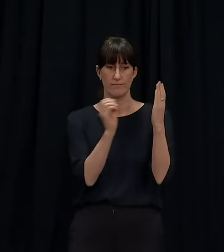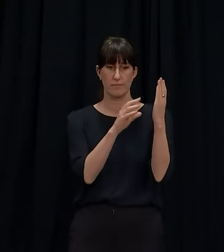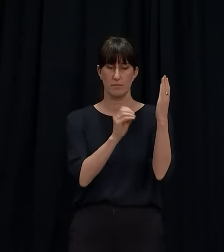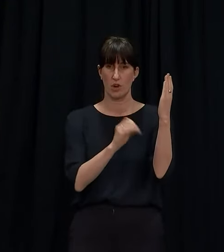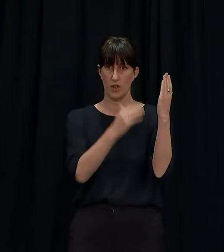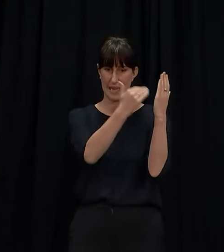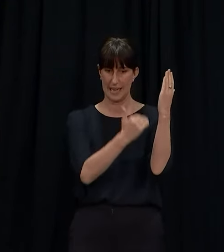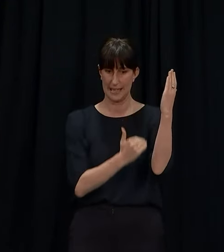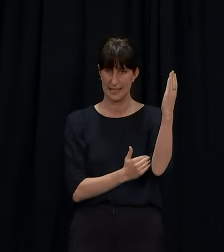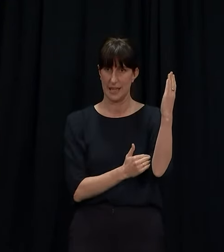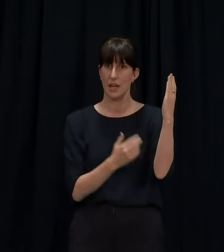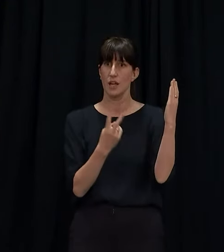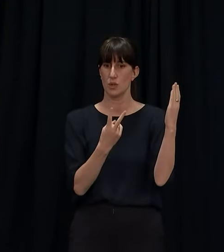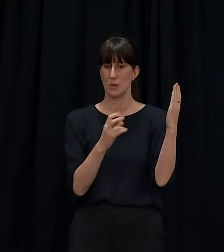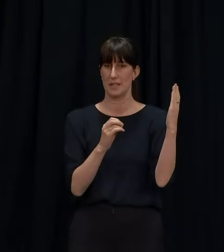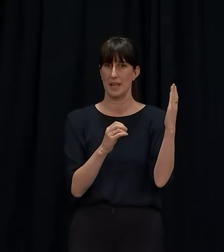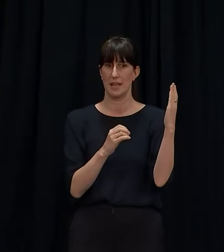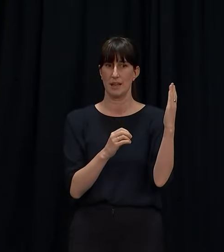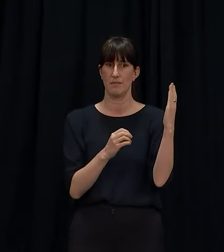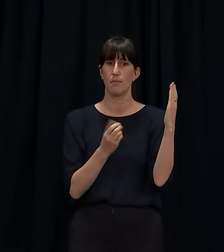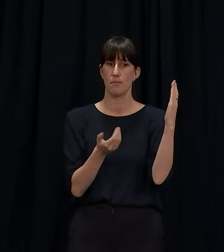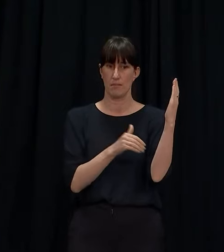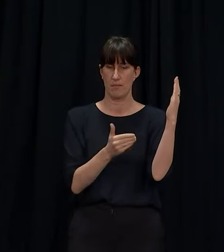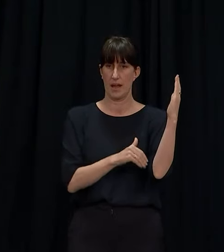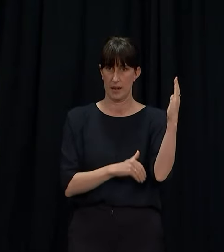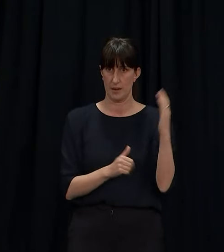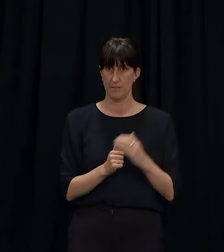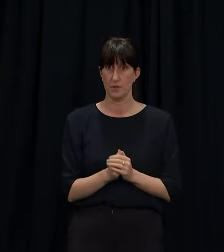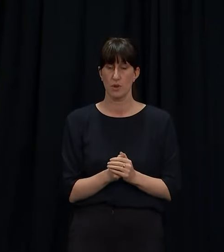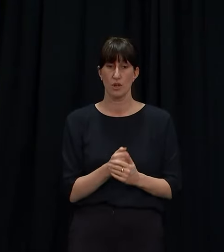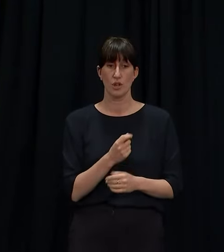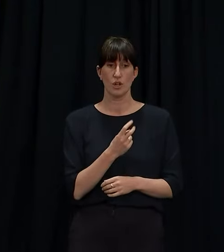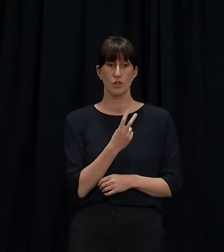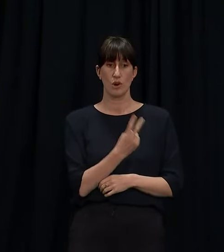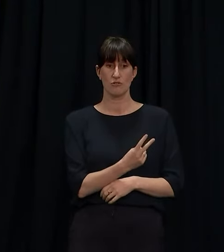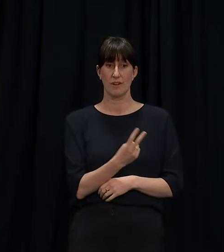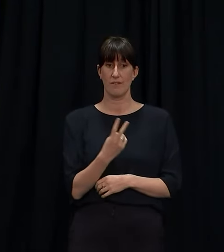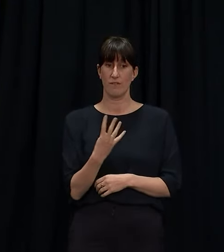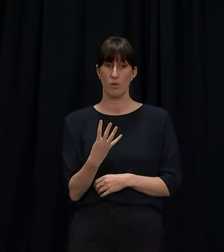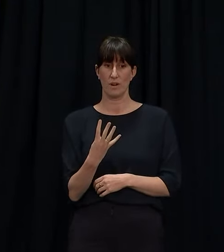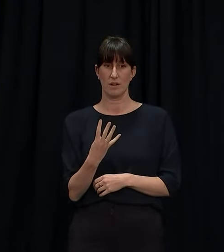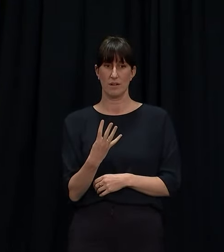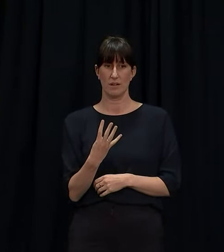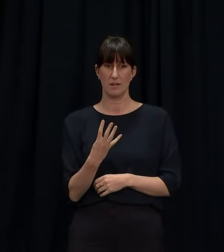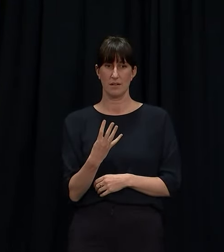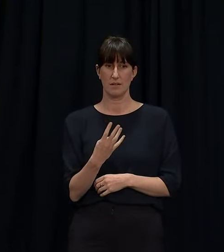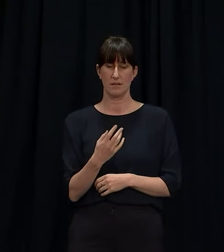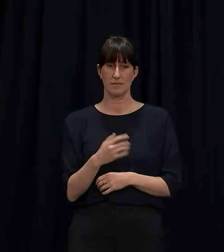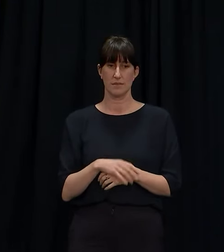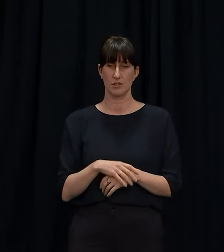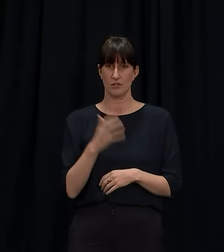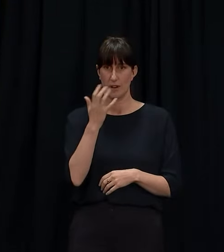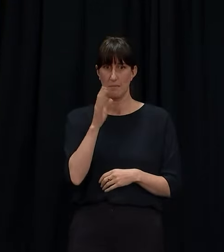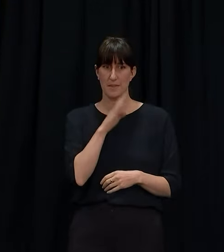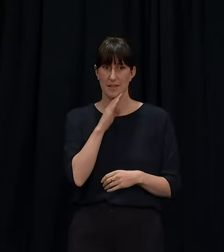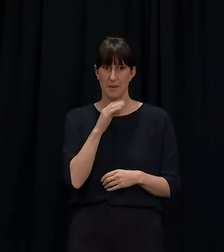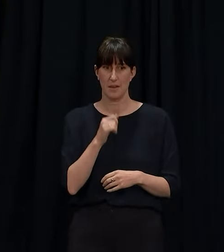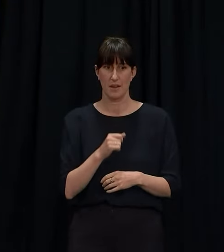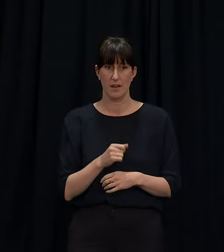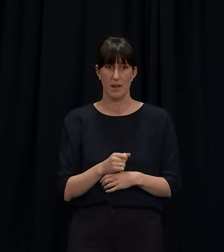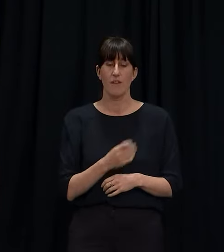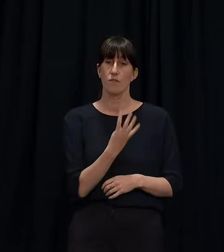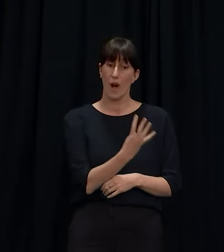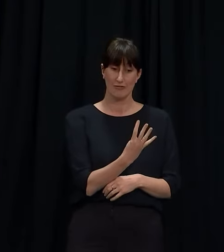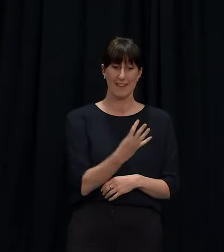brings us to a total of 495 locations of interest, but only 3 new locations of interest